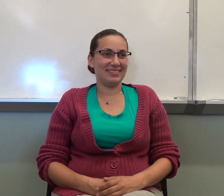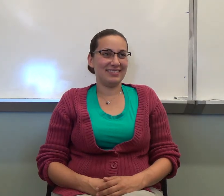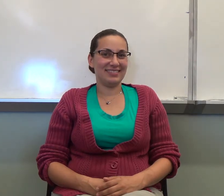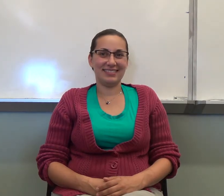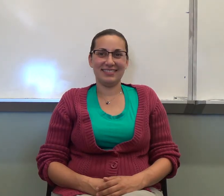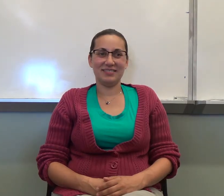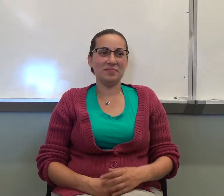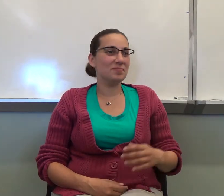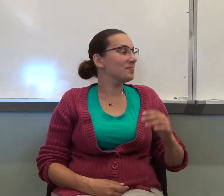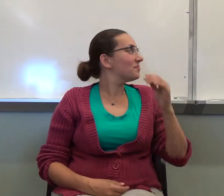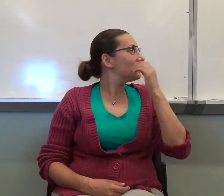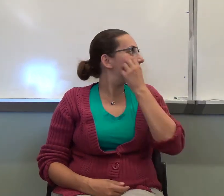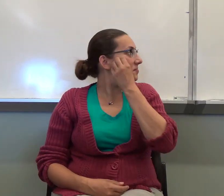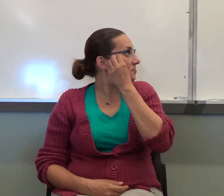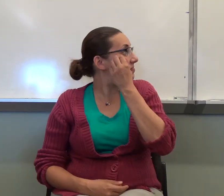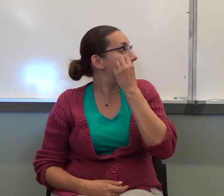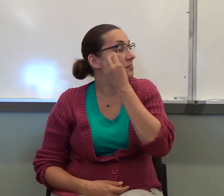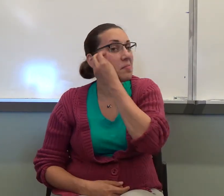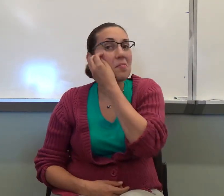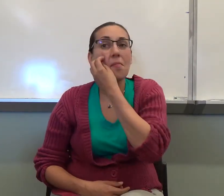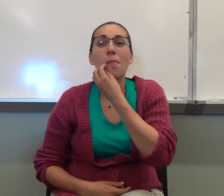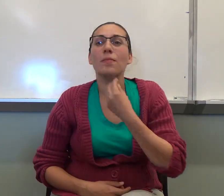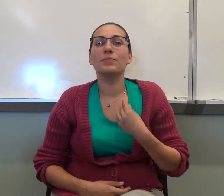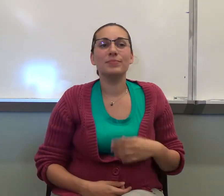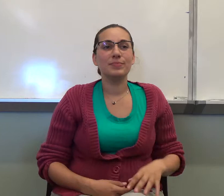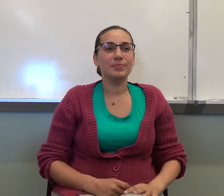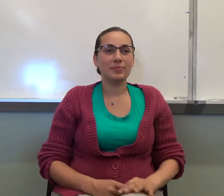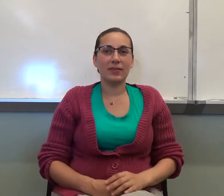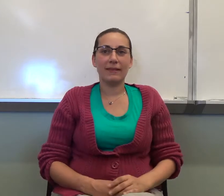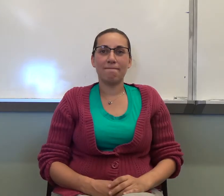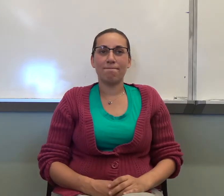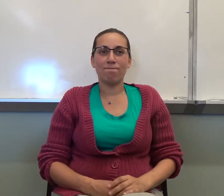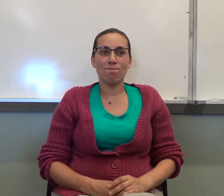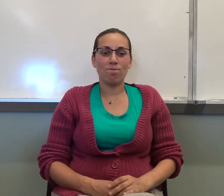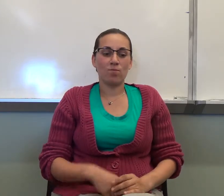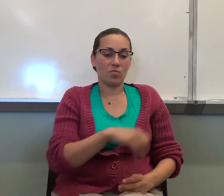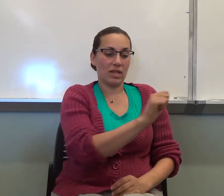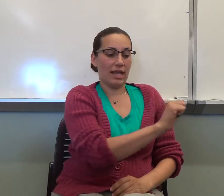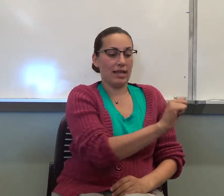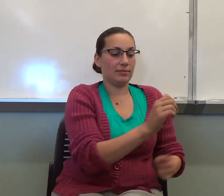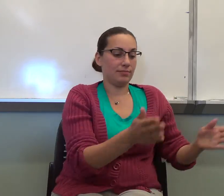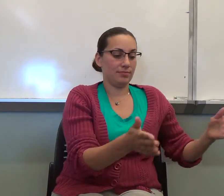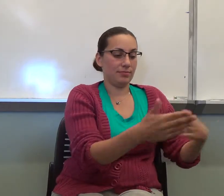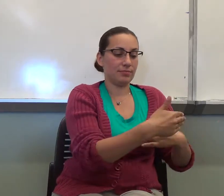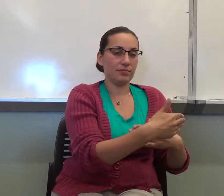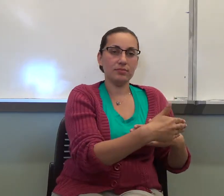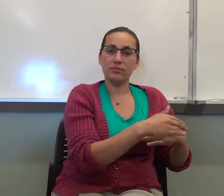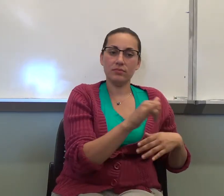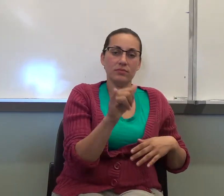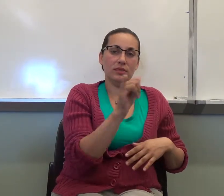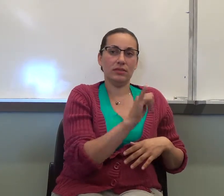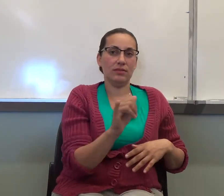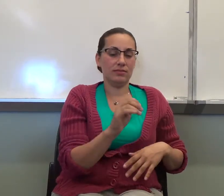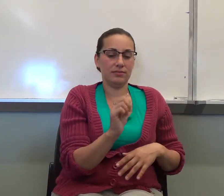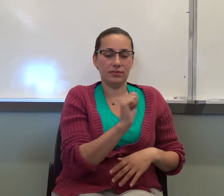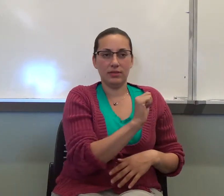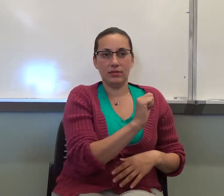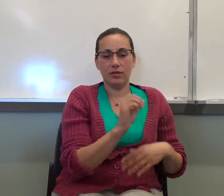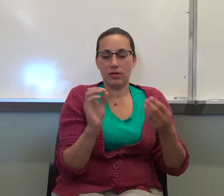of like terms. So the A's are like terms. The constants are always like terms. You can always